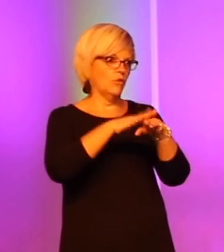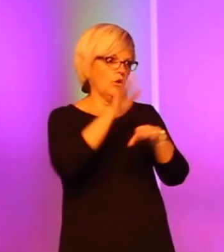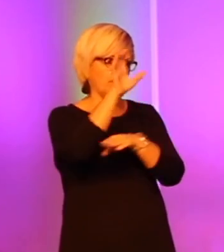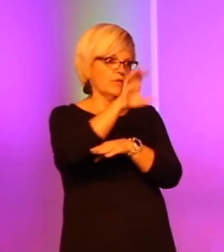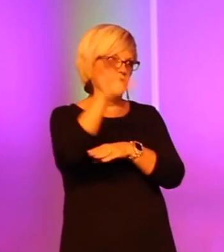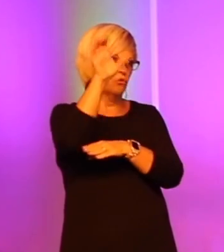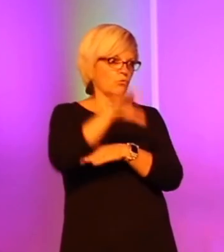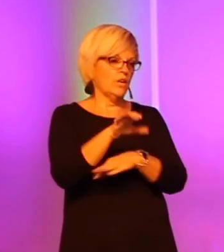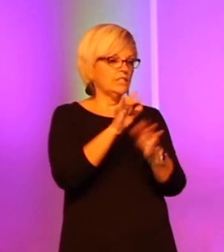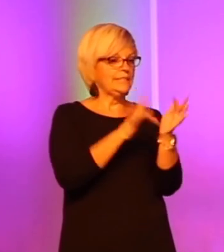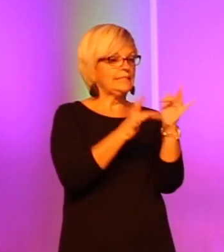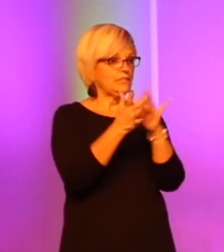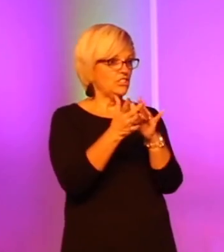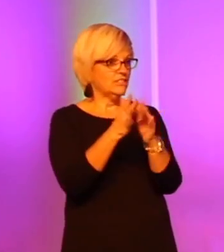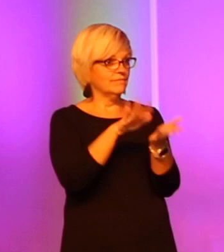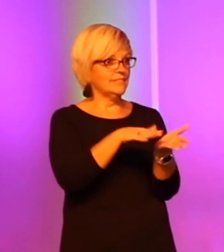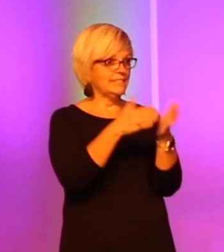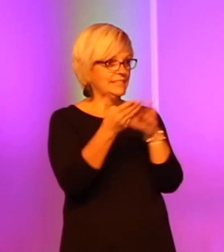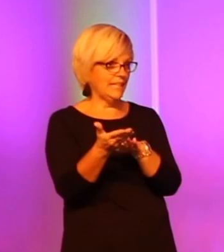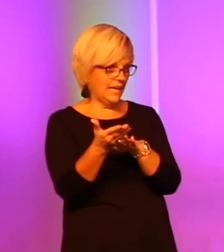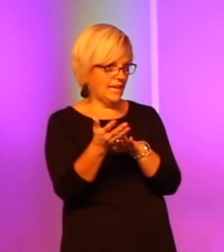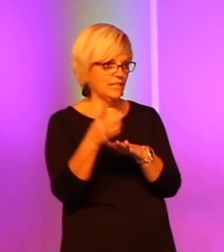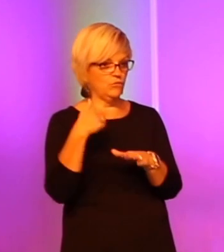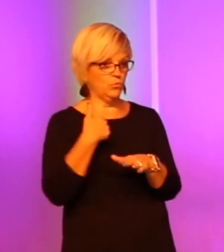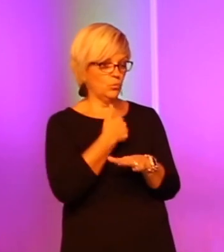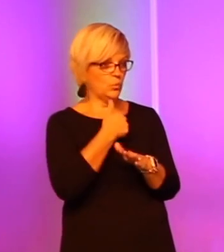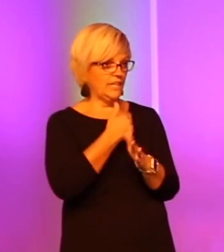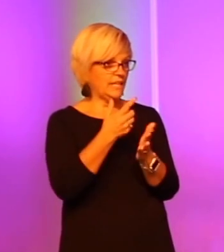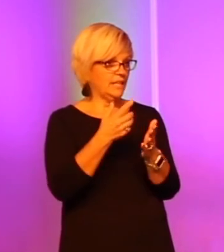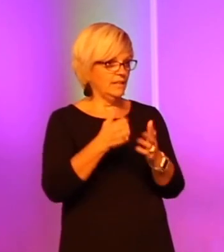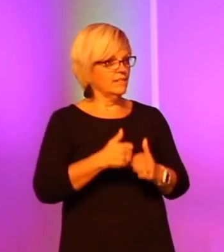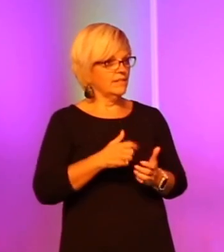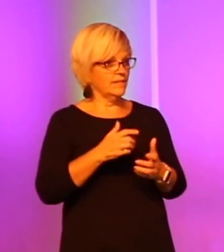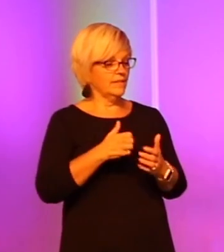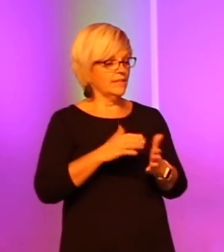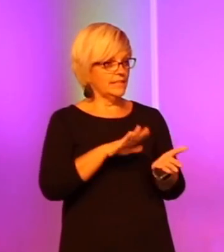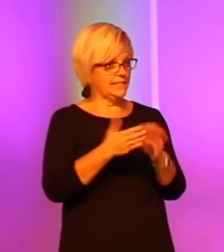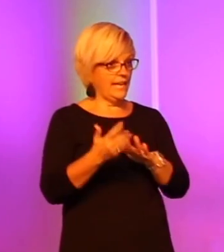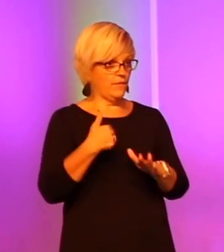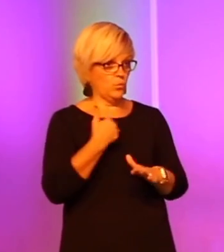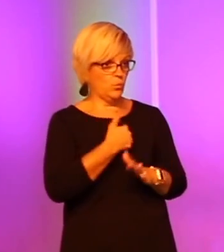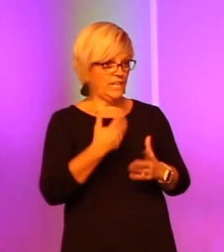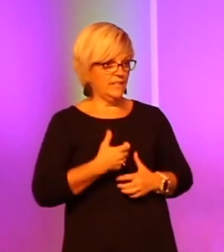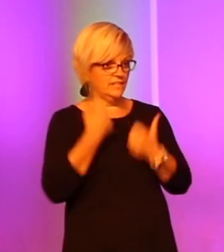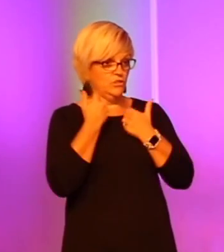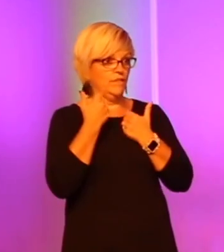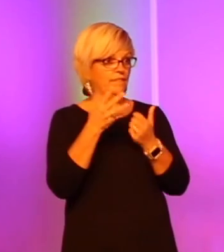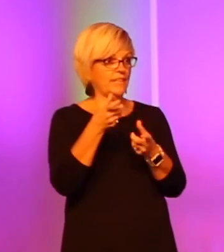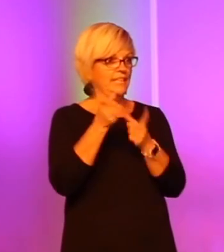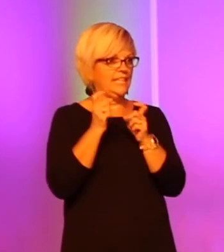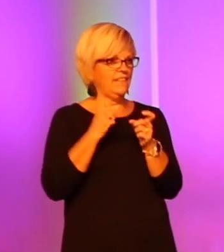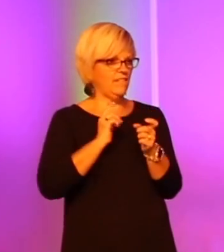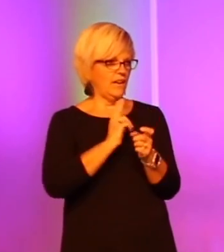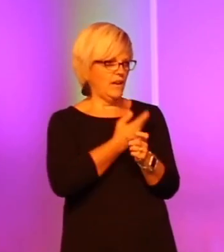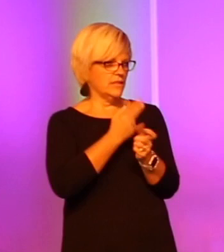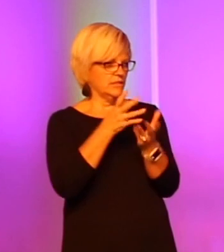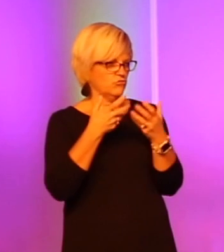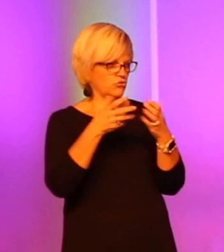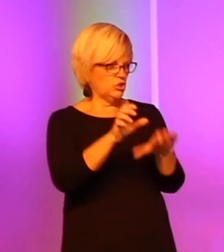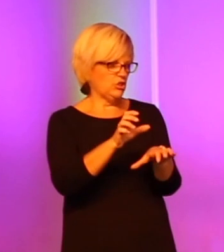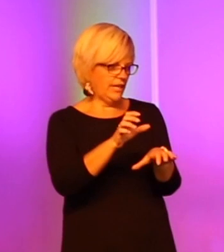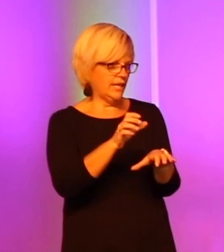that we did deserve, to give us a second chance that we could never earn and don't deserve, simply because he is